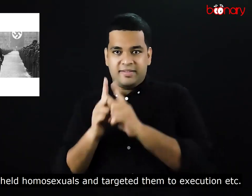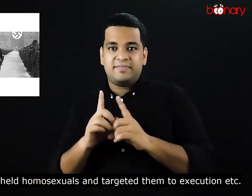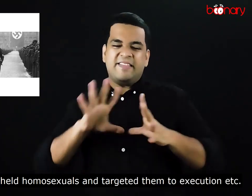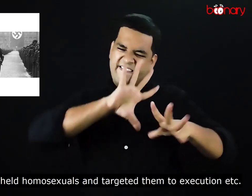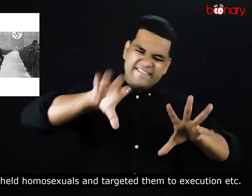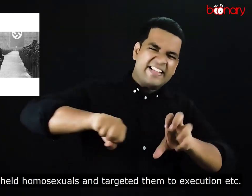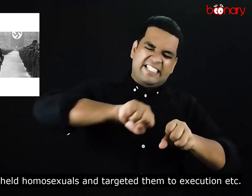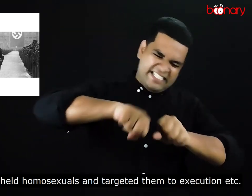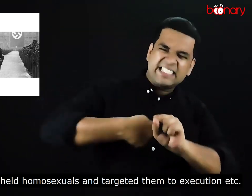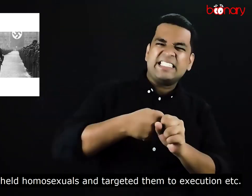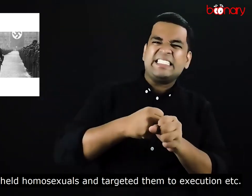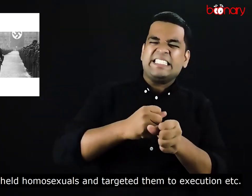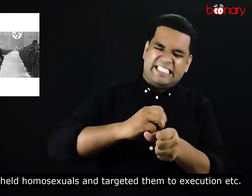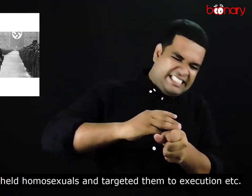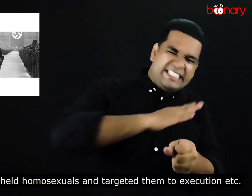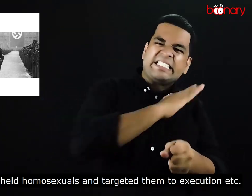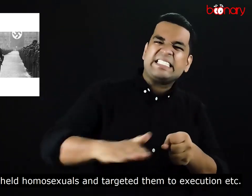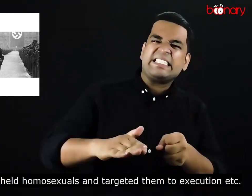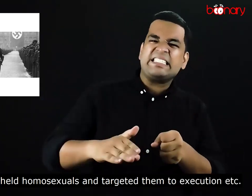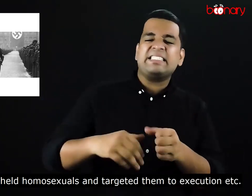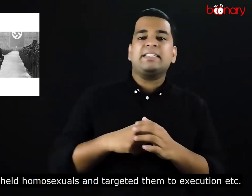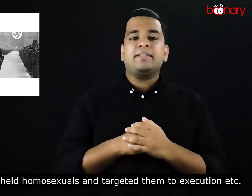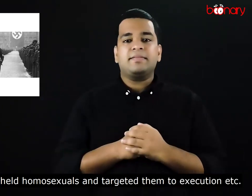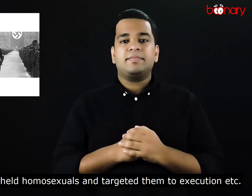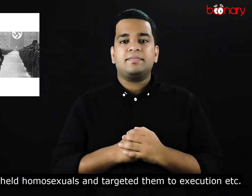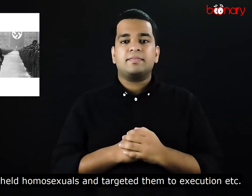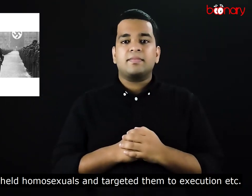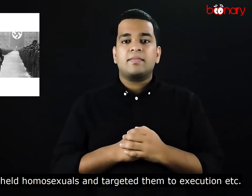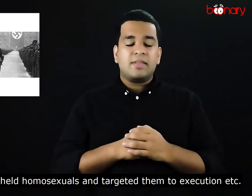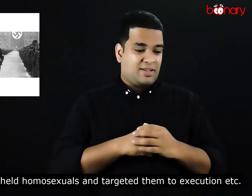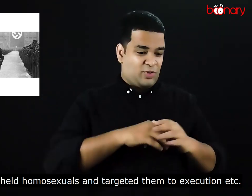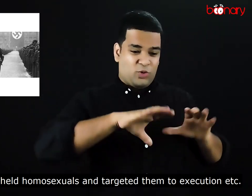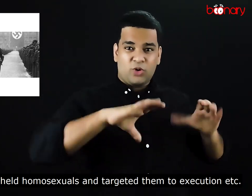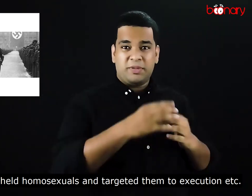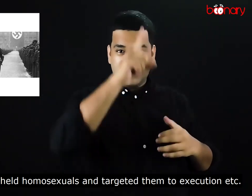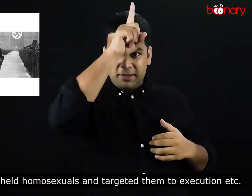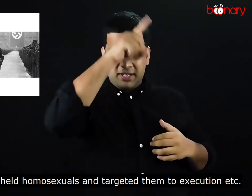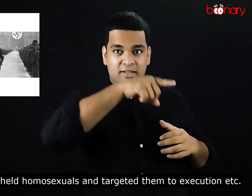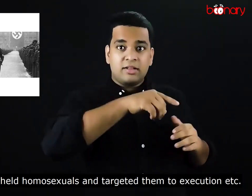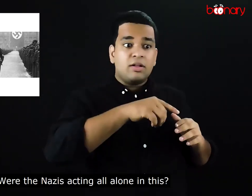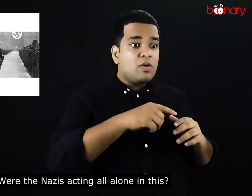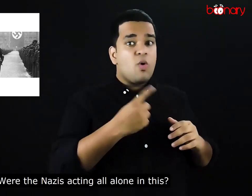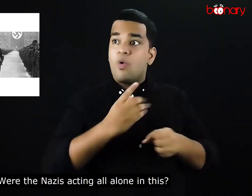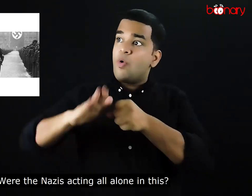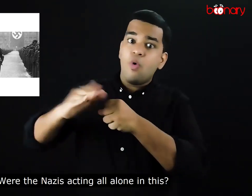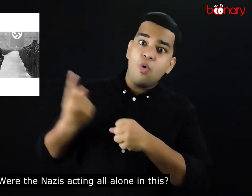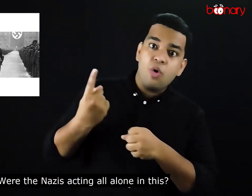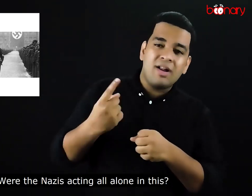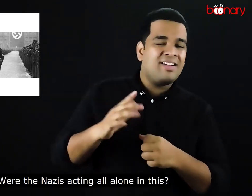held homosexuals and targeted them to execution, etc. Were the Nazis acting